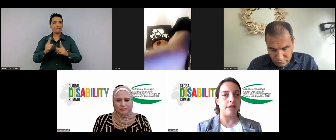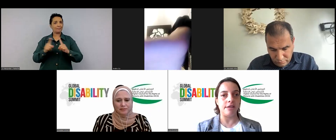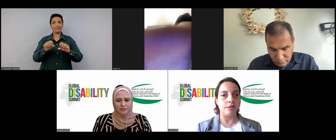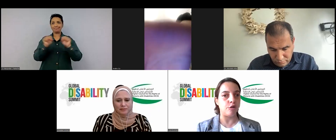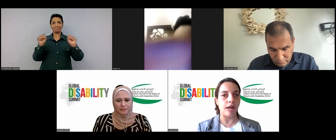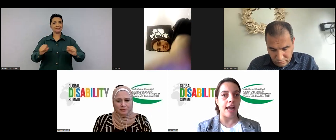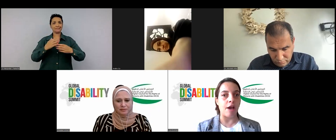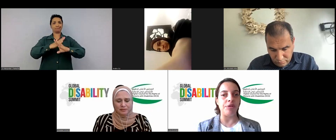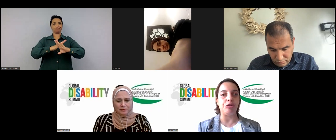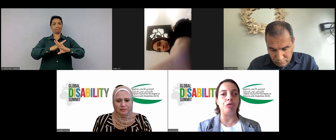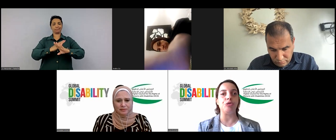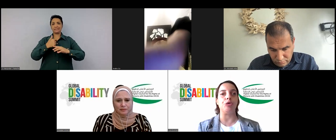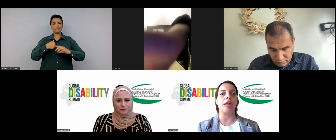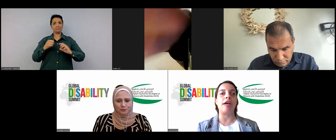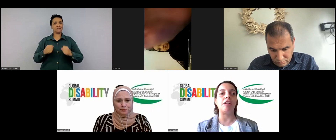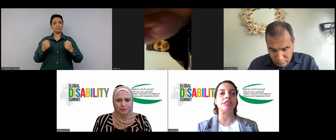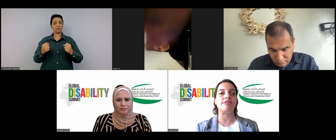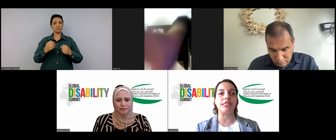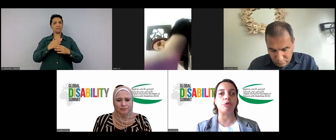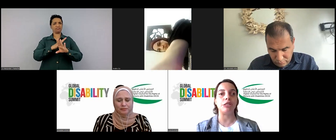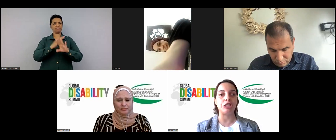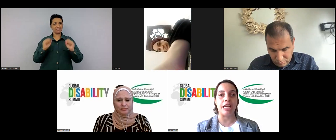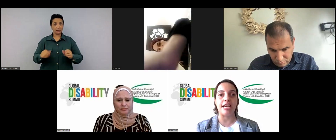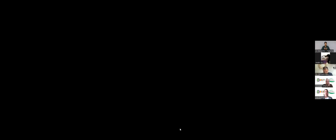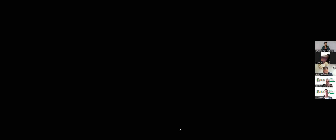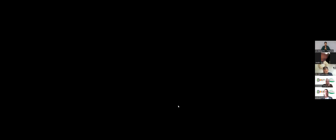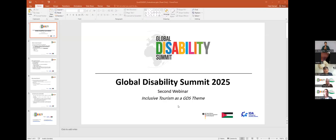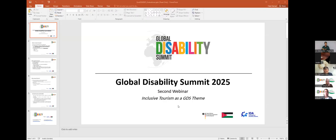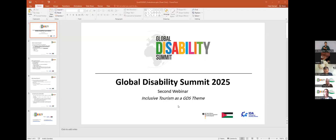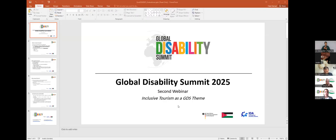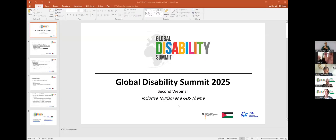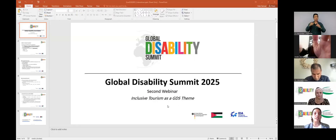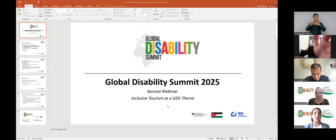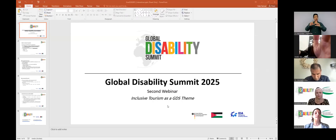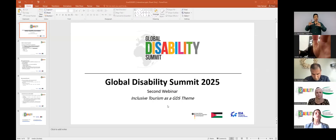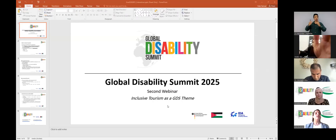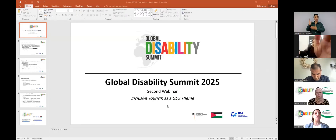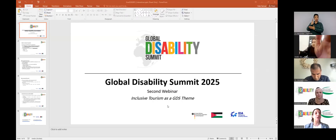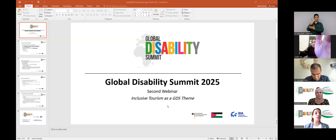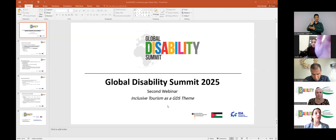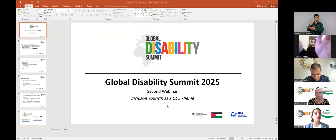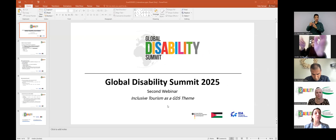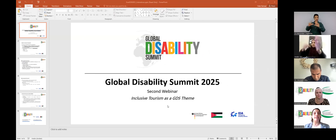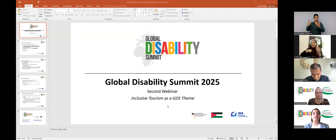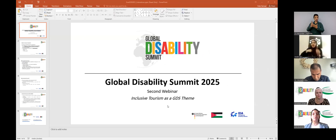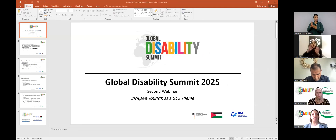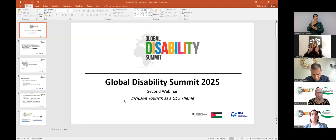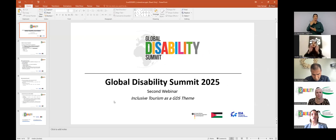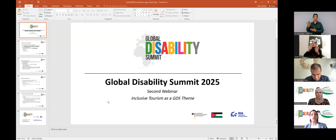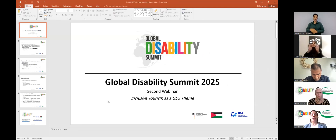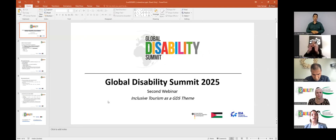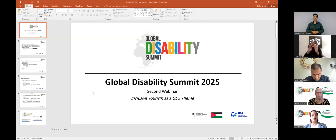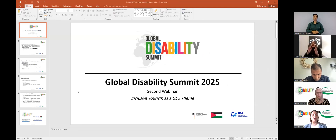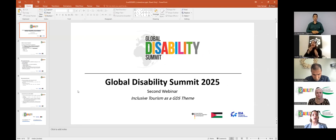disabled, not allowing me to do so. Can I ask for someone to share the presentation? Thank you. Can you please put